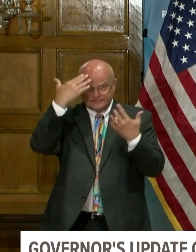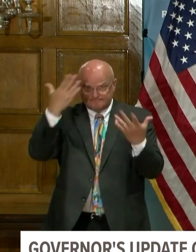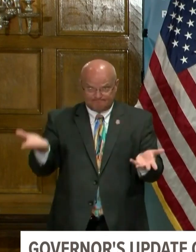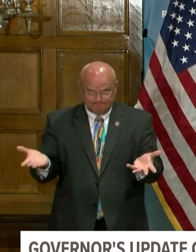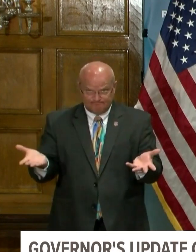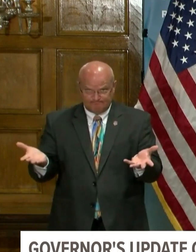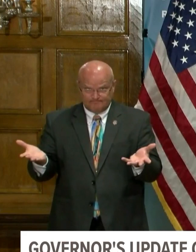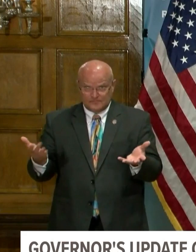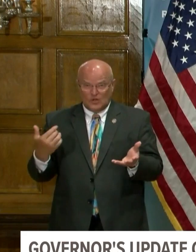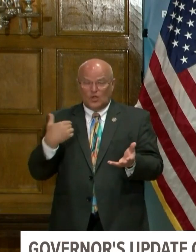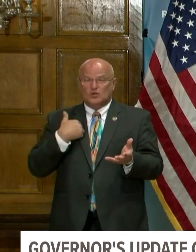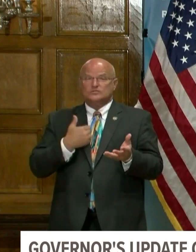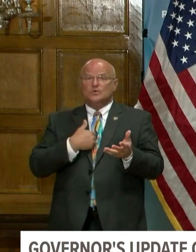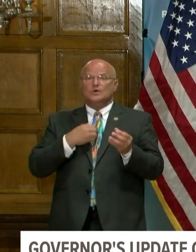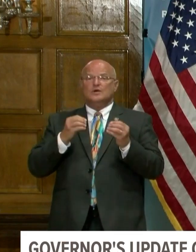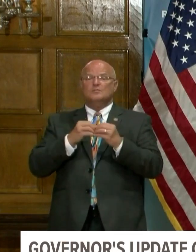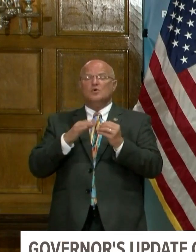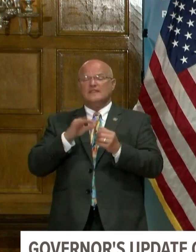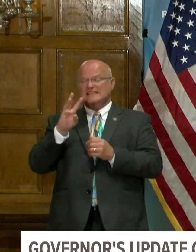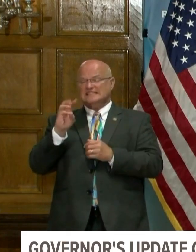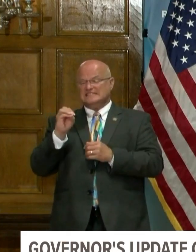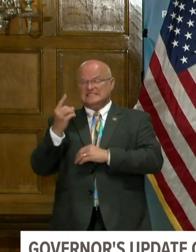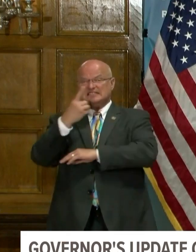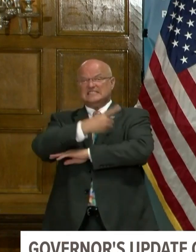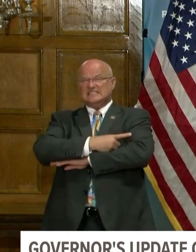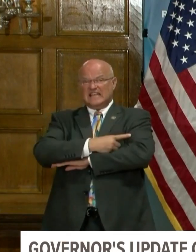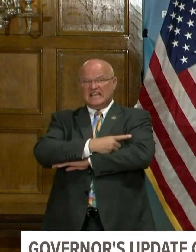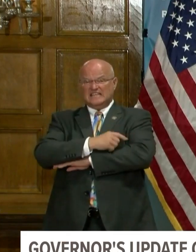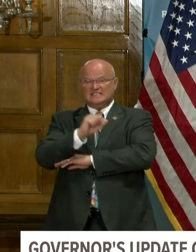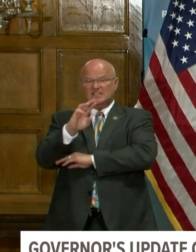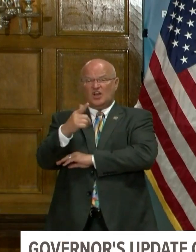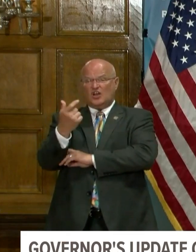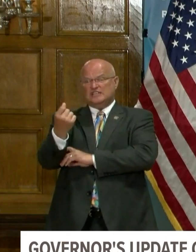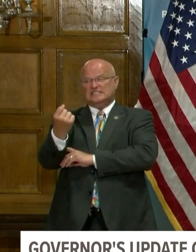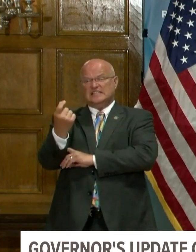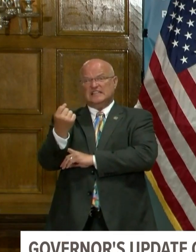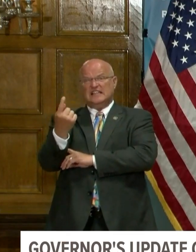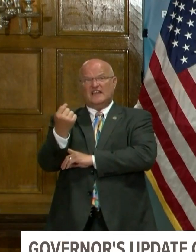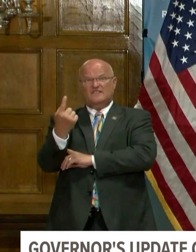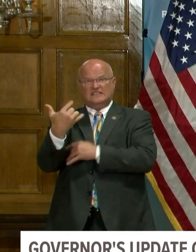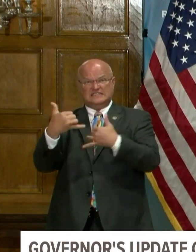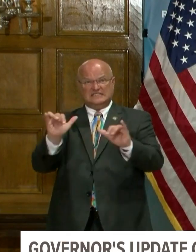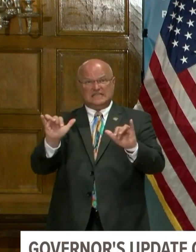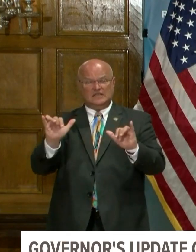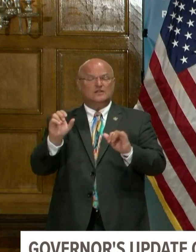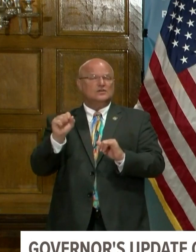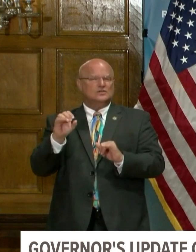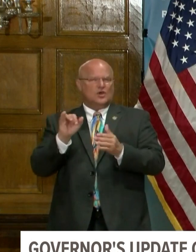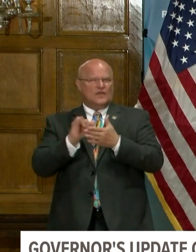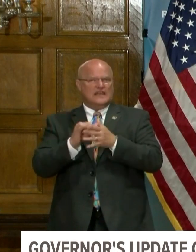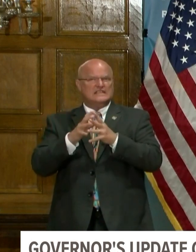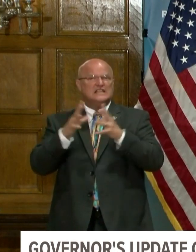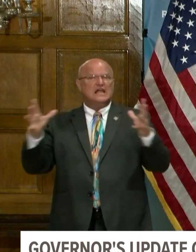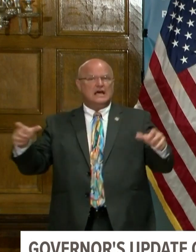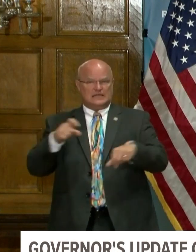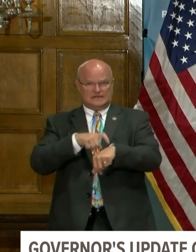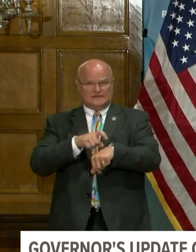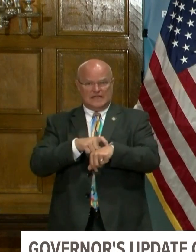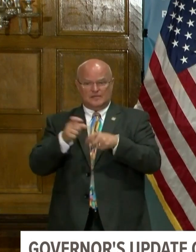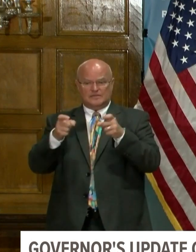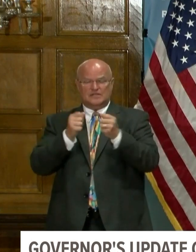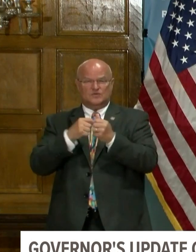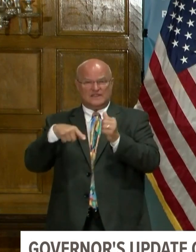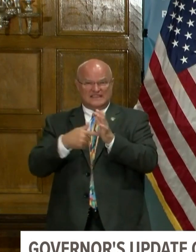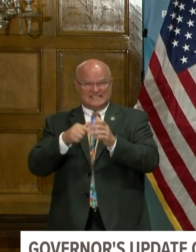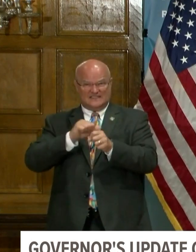So we're well over 60 days even to August 11th. And so that's a lot of time when you're dealing